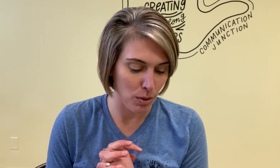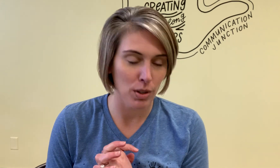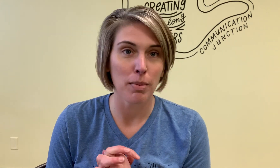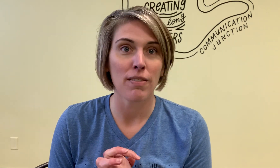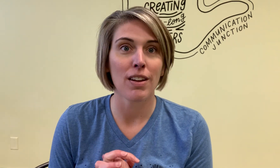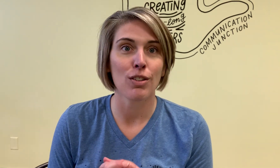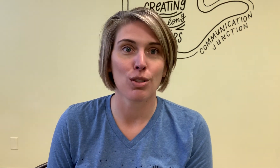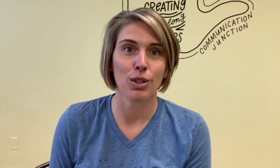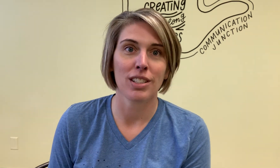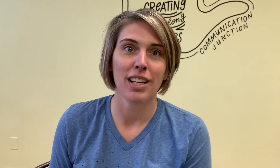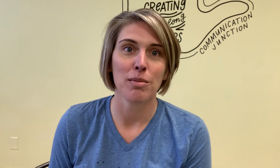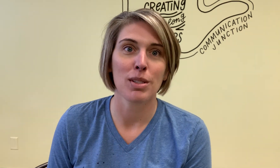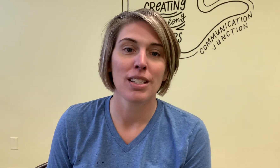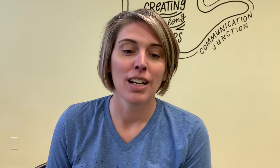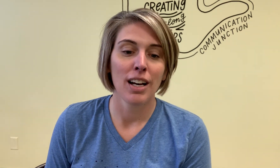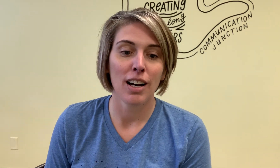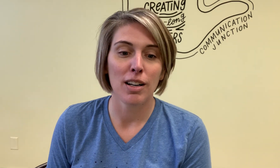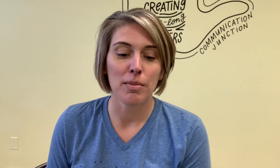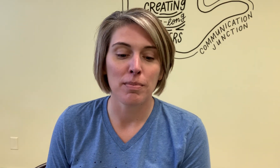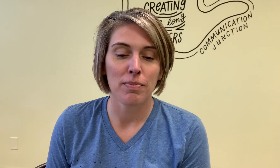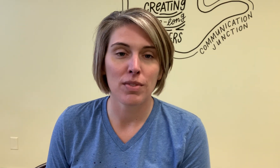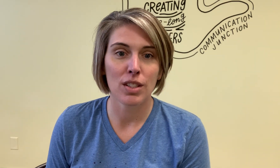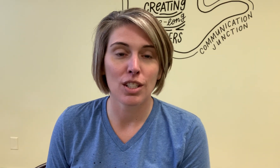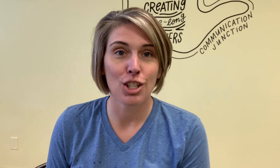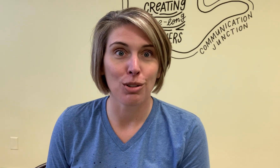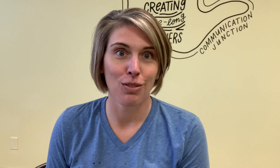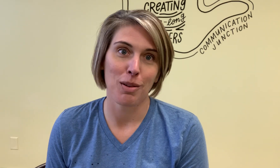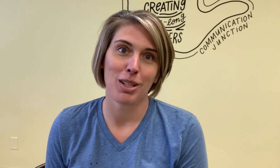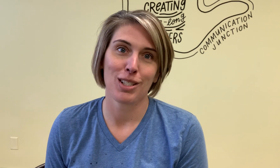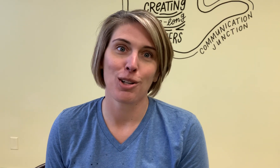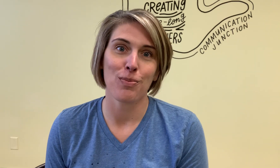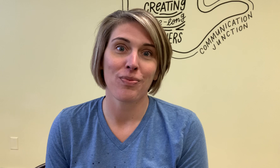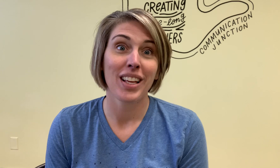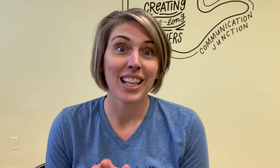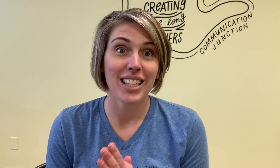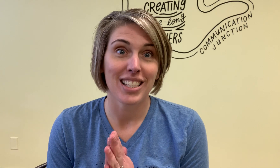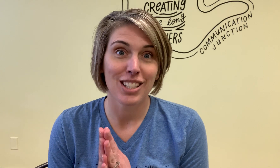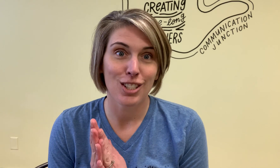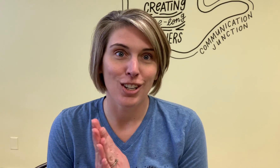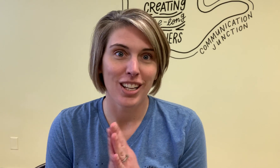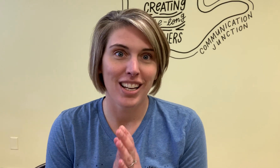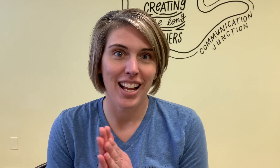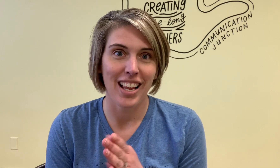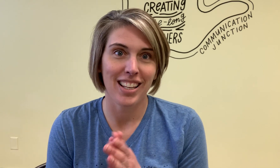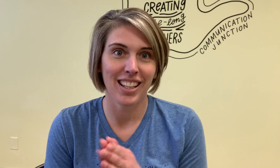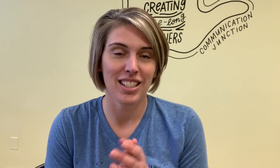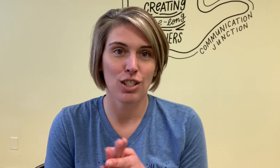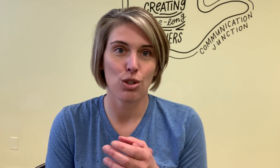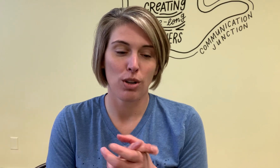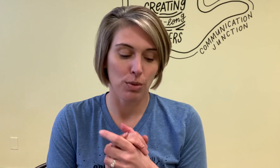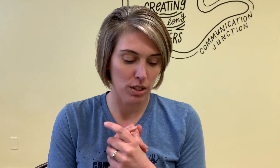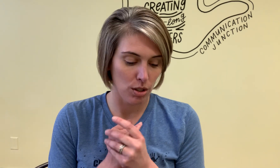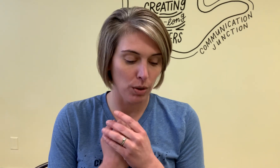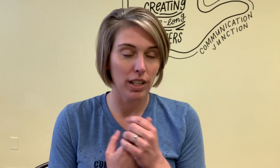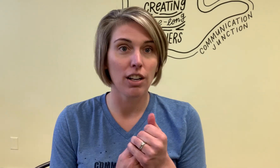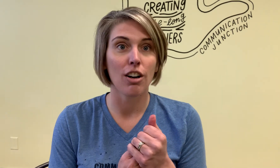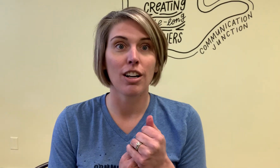one of my favorite story times to share with families. So let's get started and let's enjoy. We're still working on